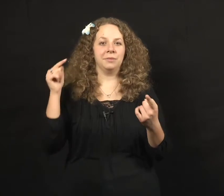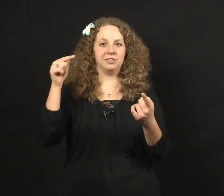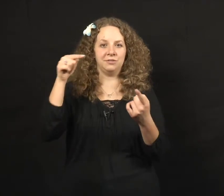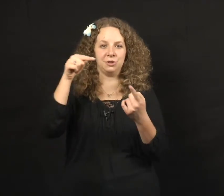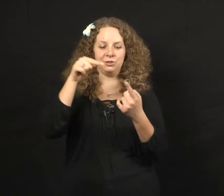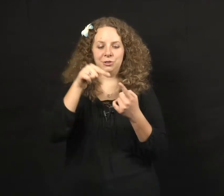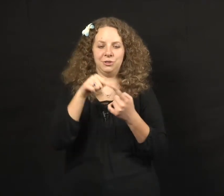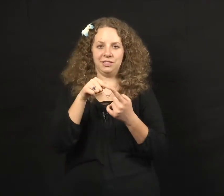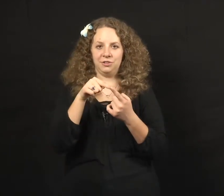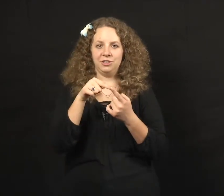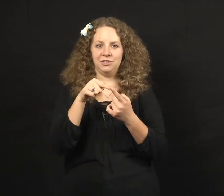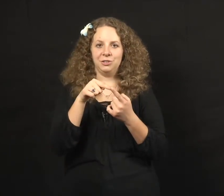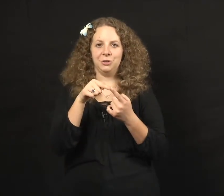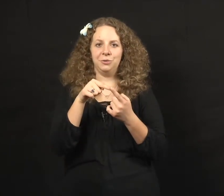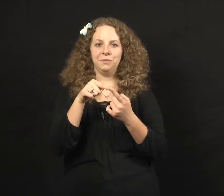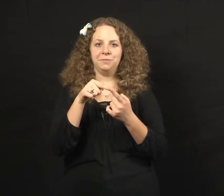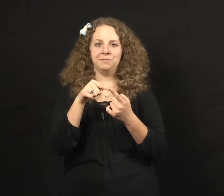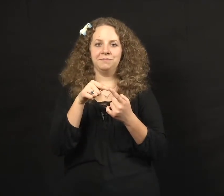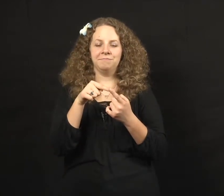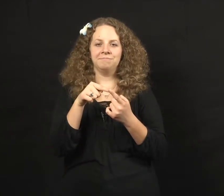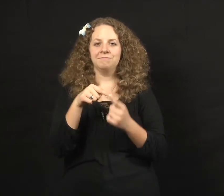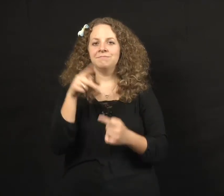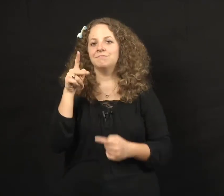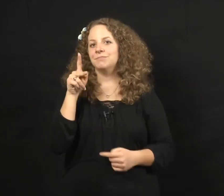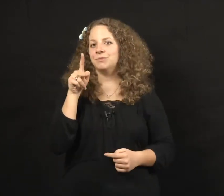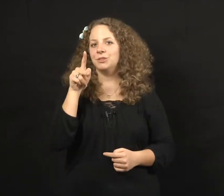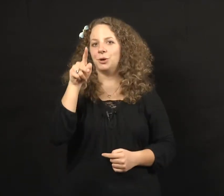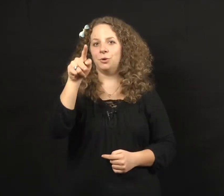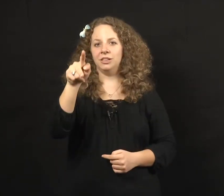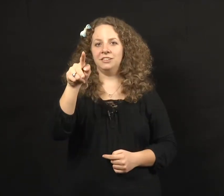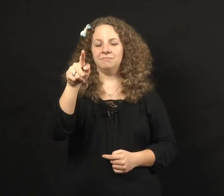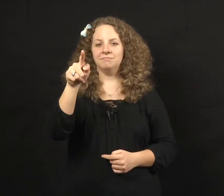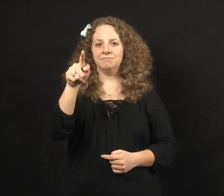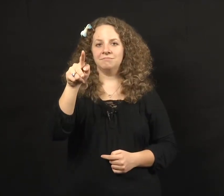this verse to this verse, to. The colon.